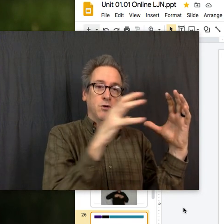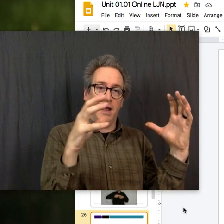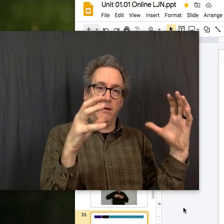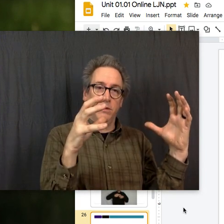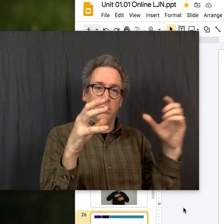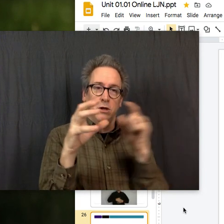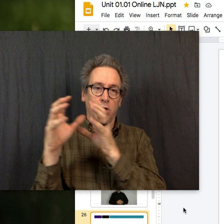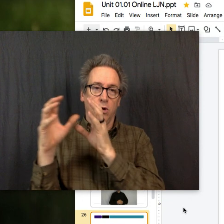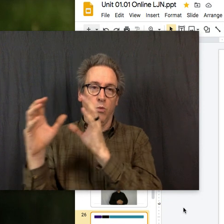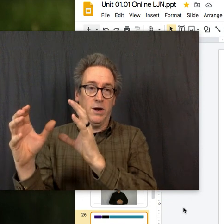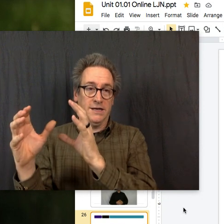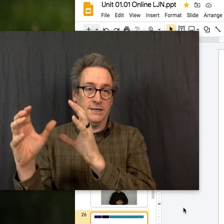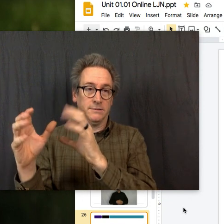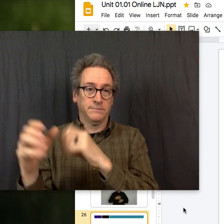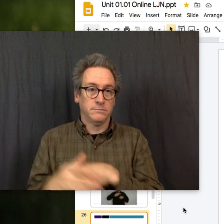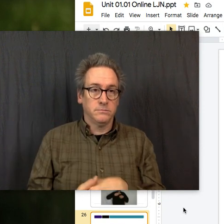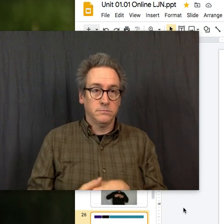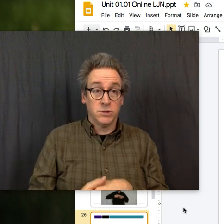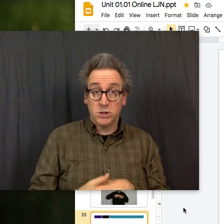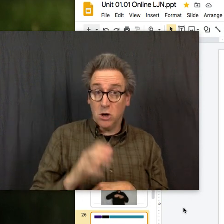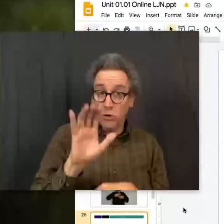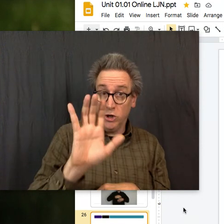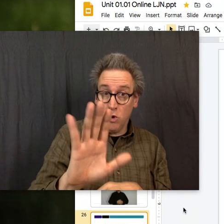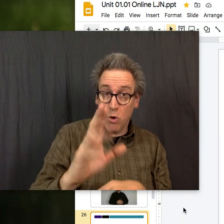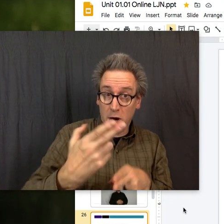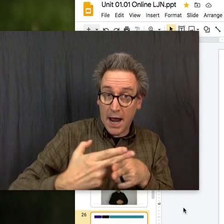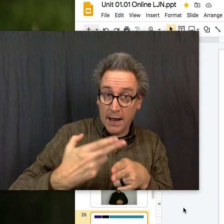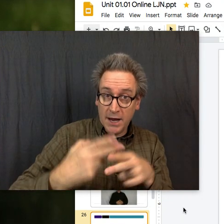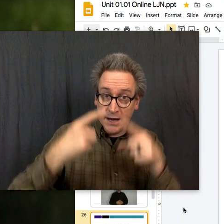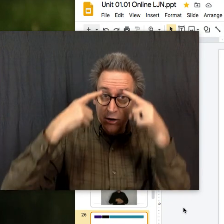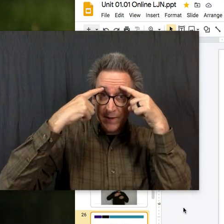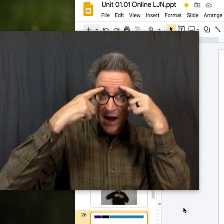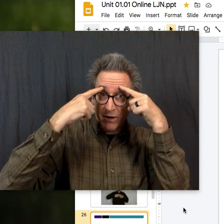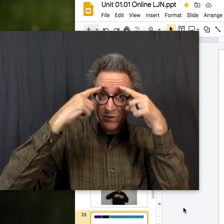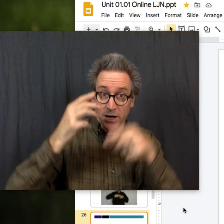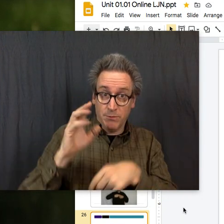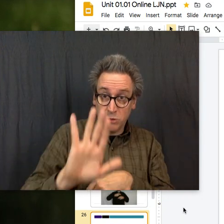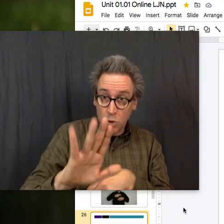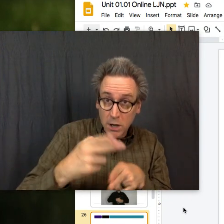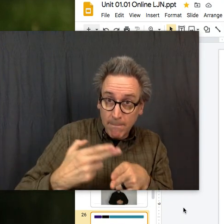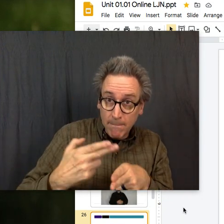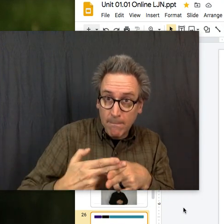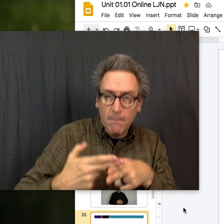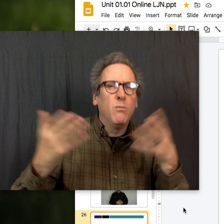your name, what is it? So your name, now notice my eyebrows went up.